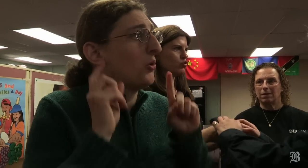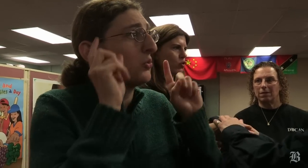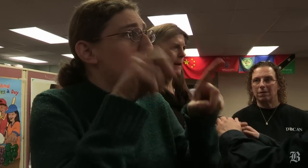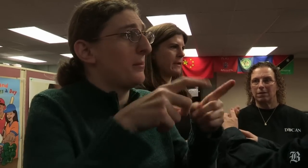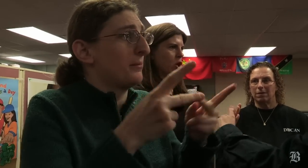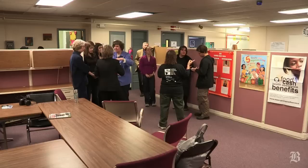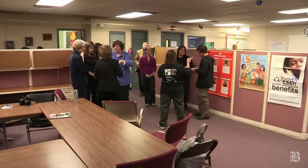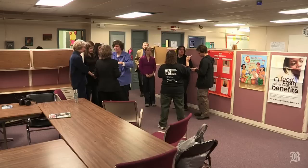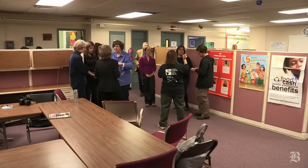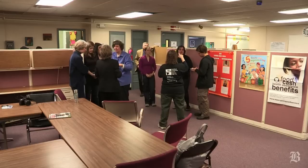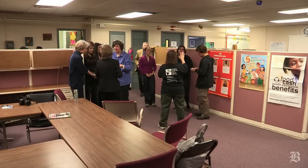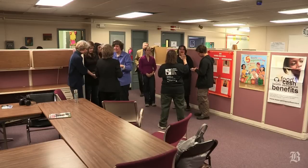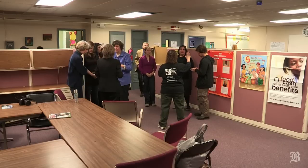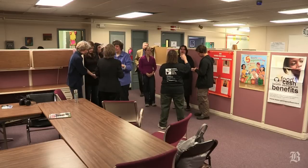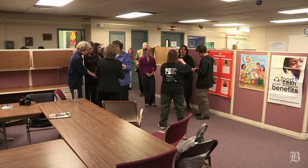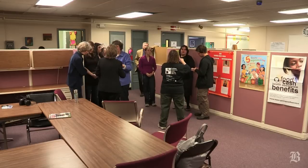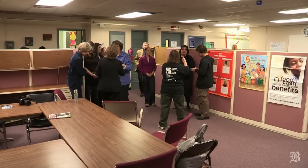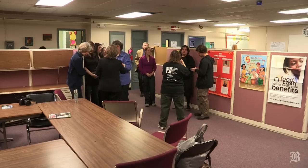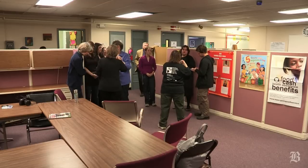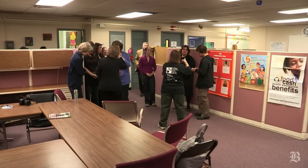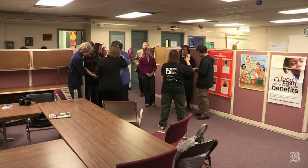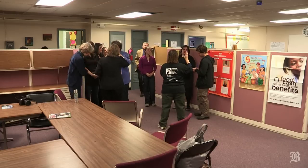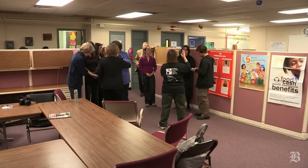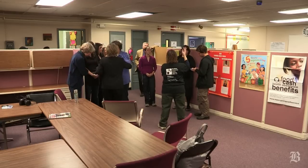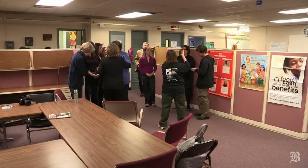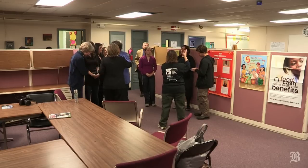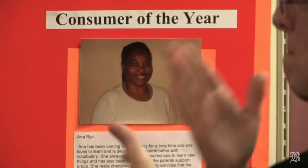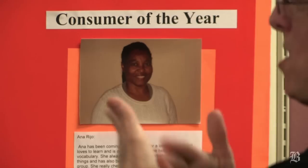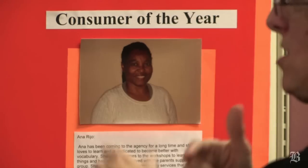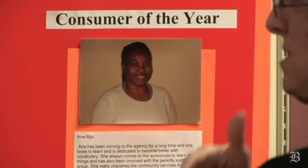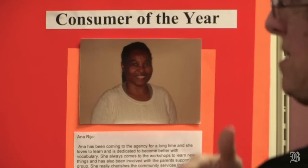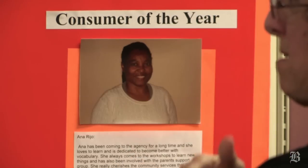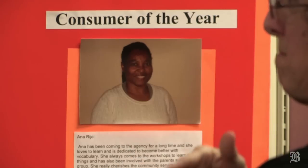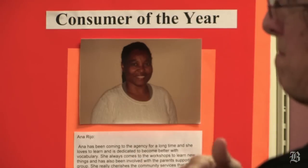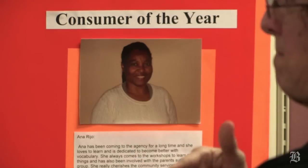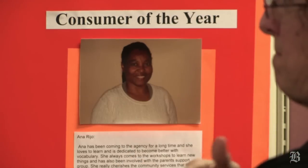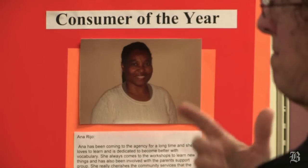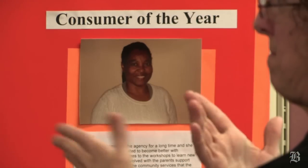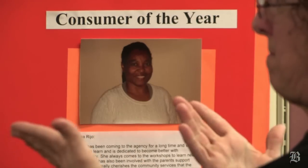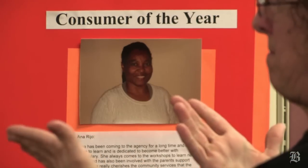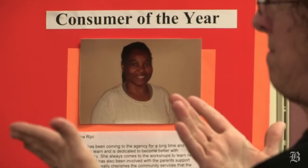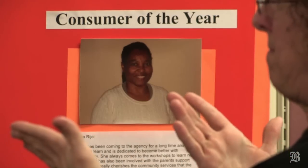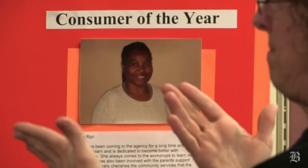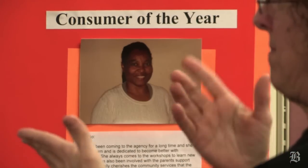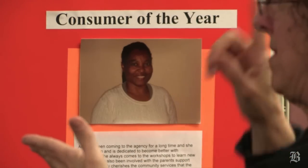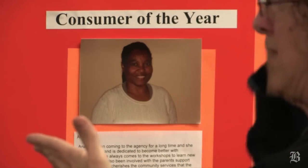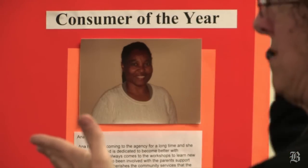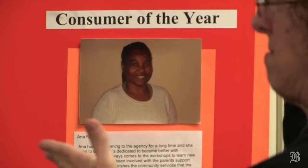independently. The state has proposed cutting the $450,000 program entirely out of its 2012